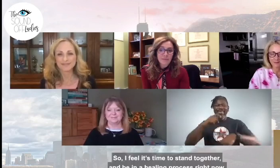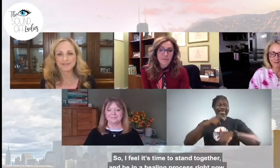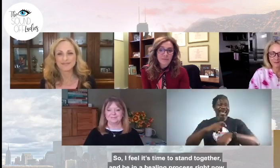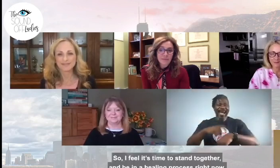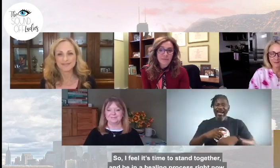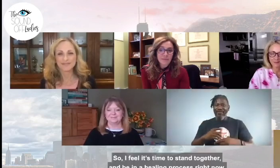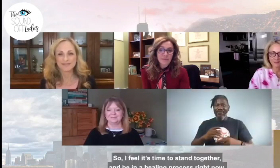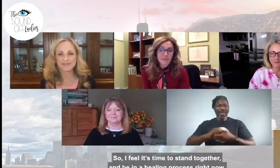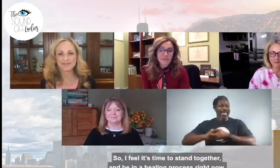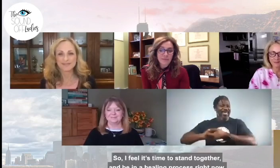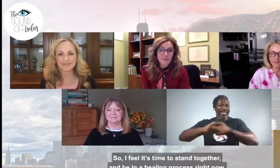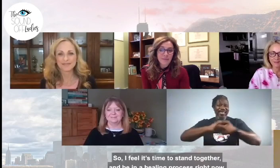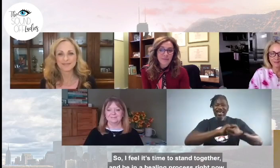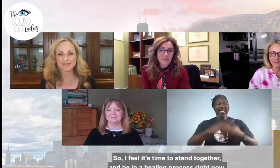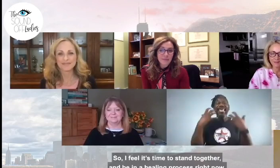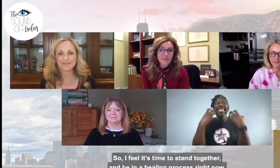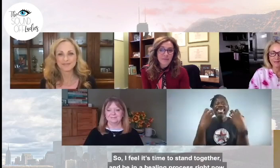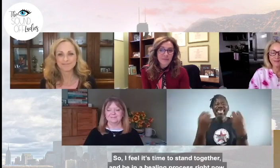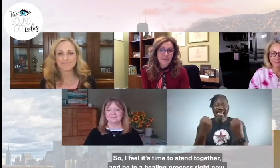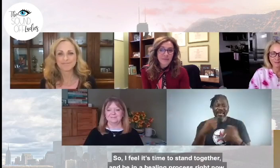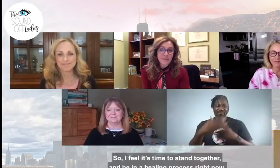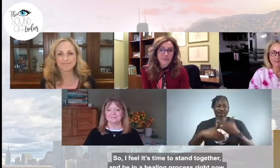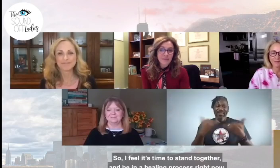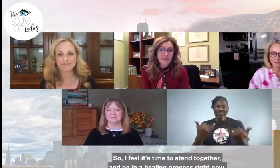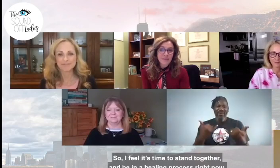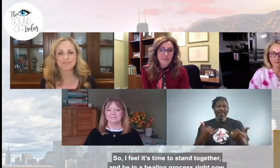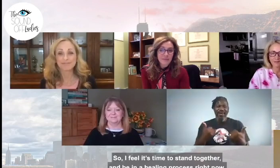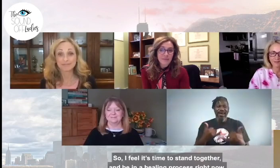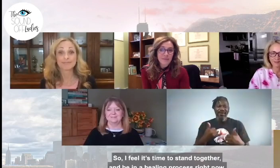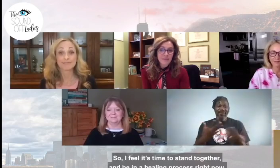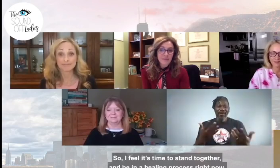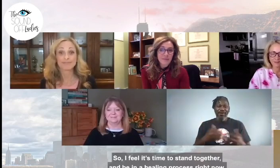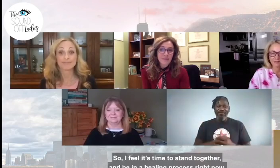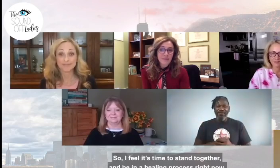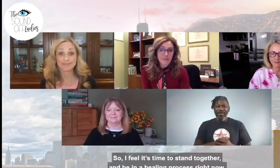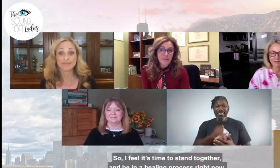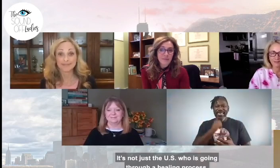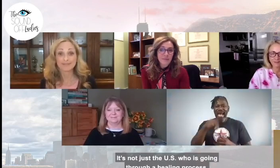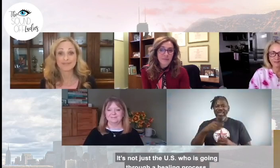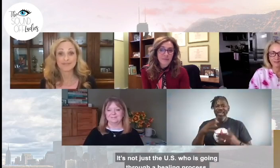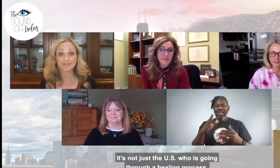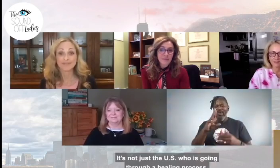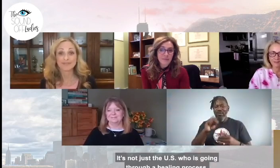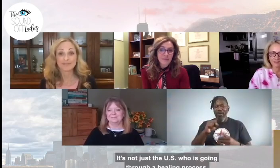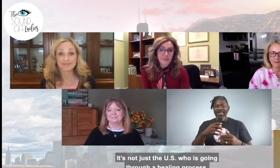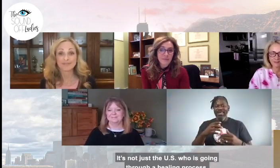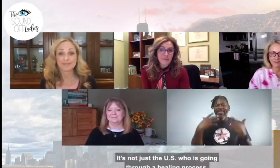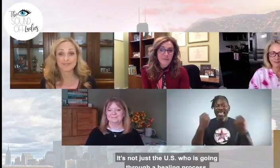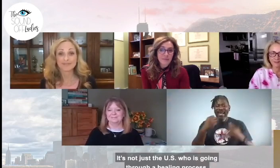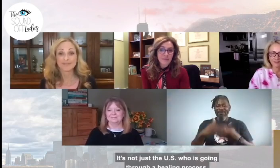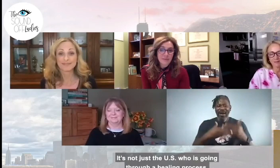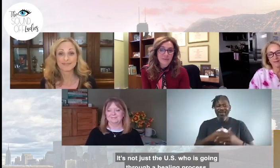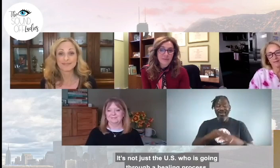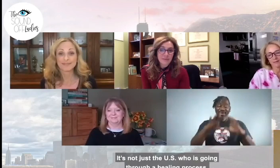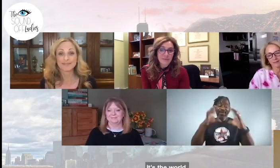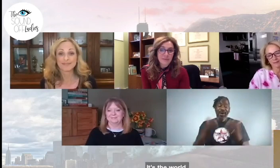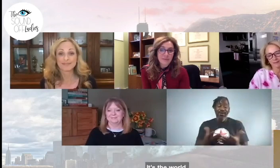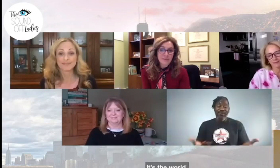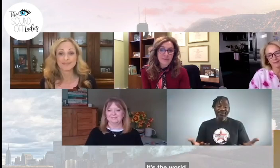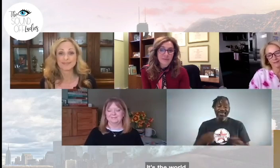So I feel like it's just a time to stand together and be proud in a healing process. It's just not the US